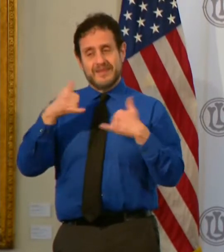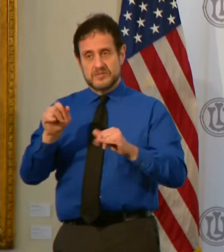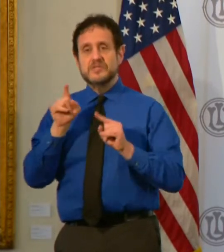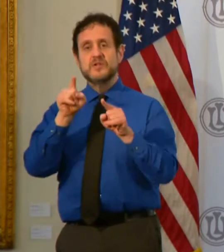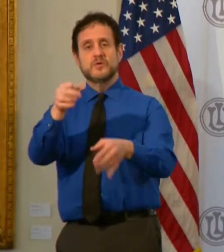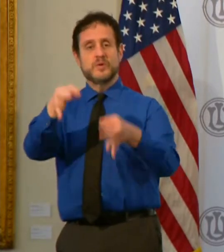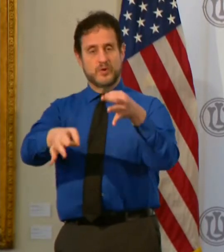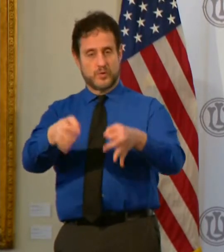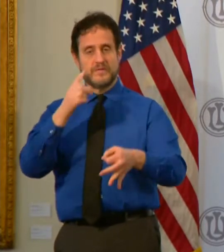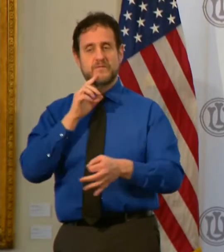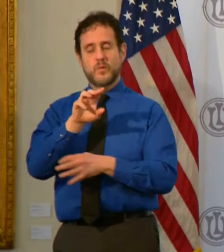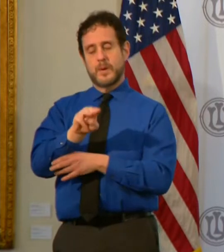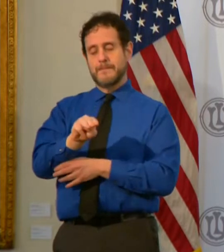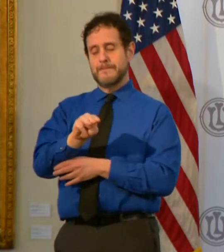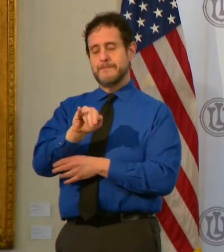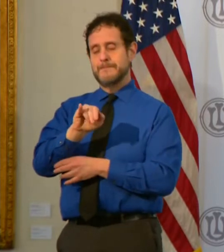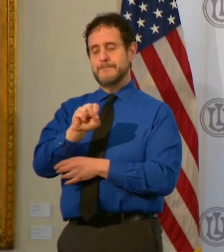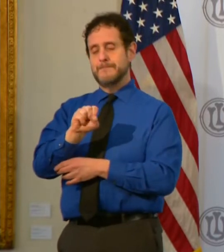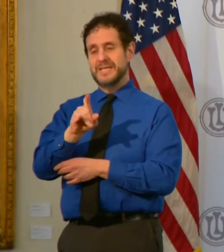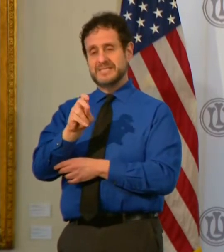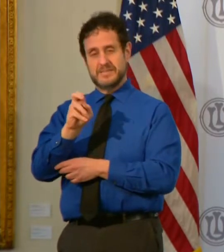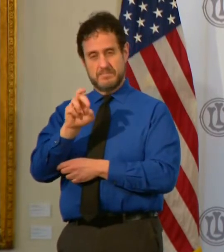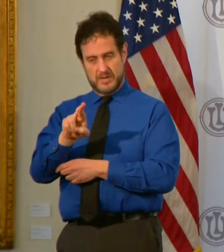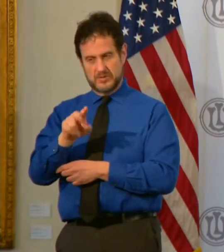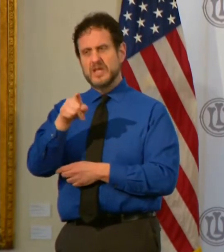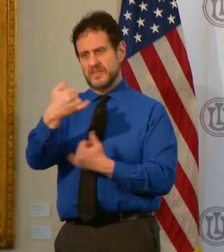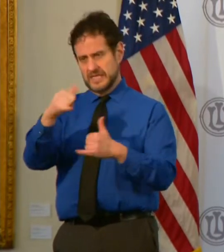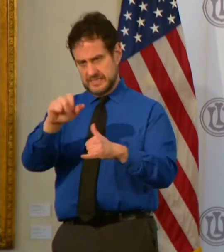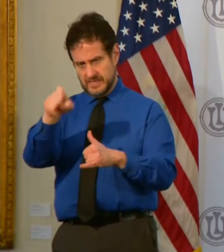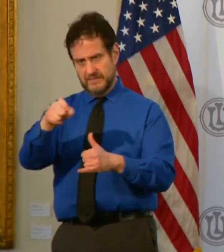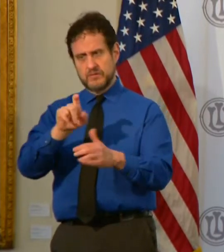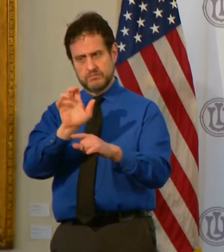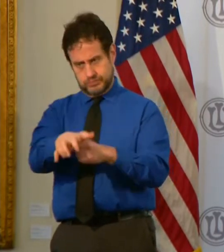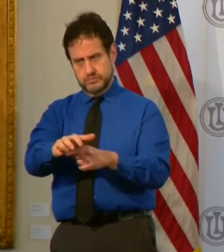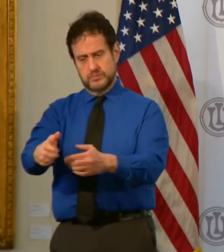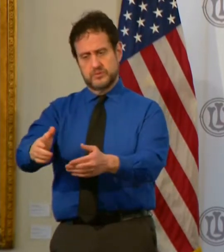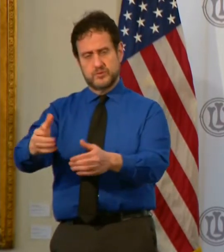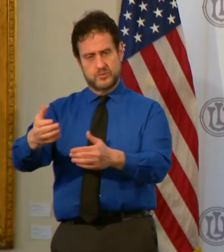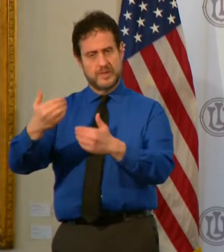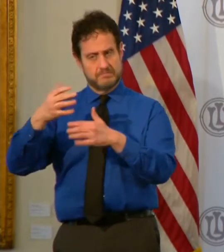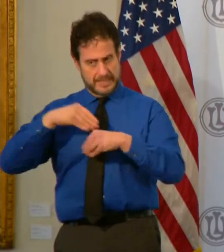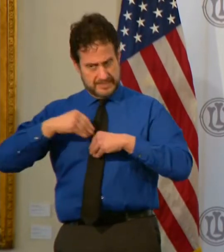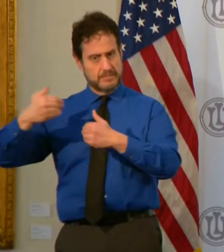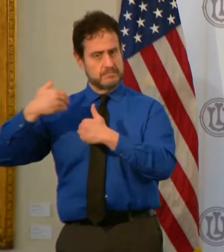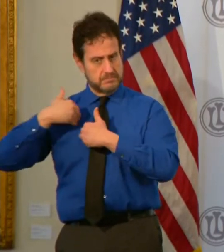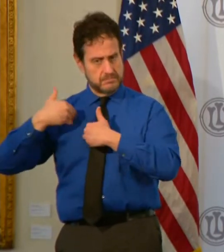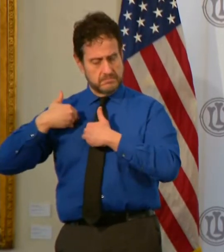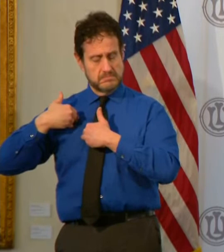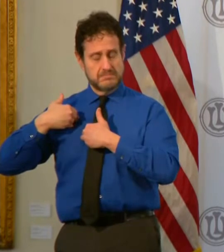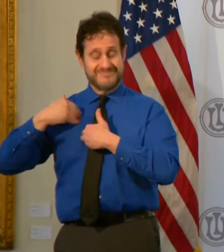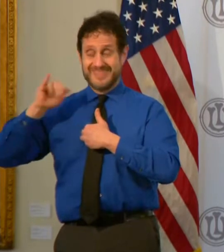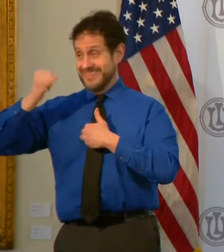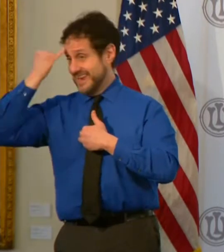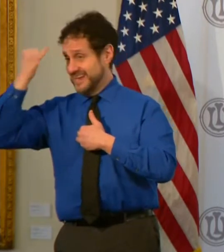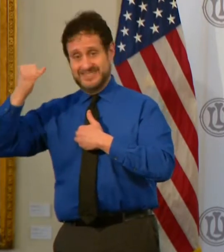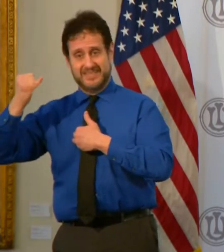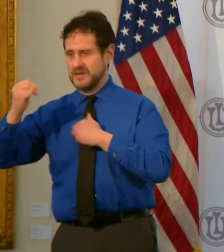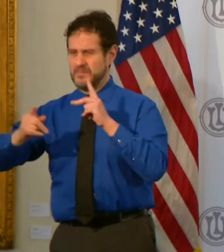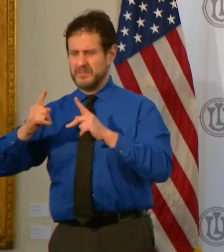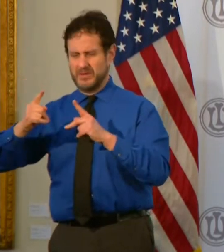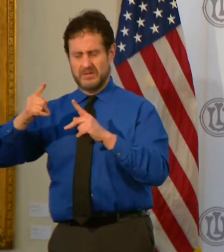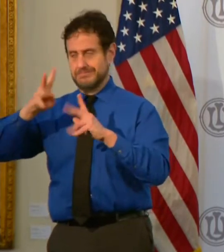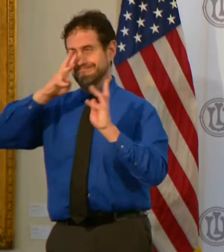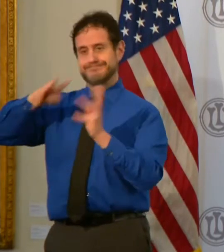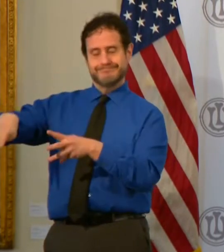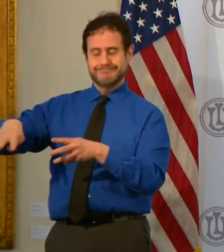tried for misdemeanors. So they're still being held accountable. And I think that gets lost in translation. As it relates to what we